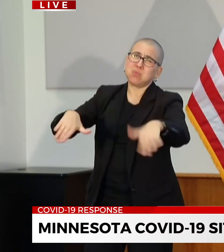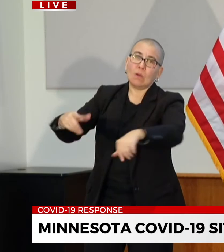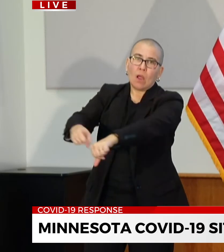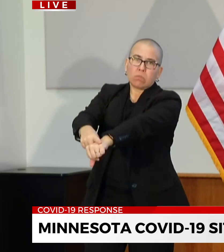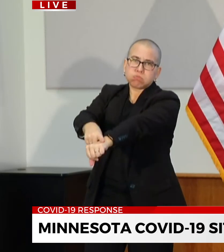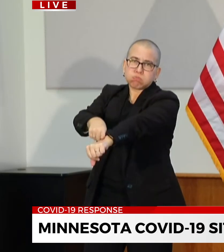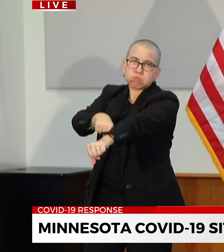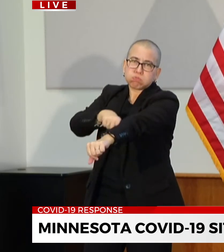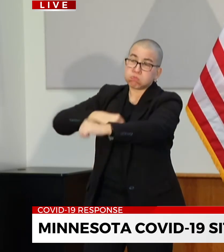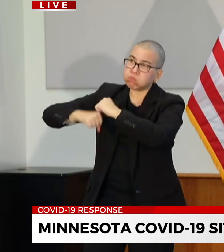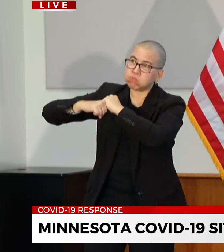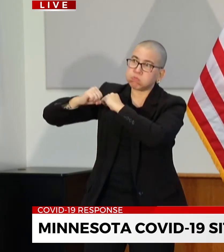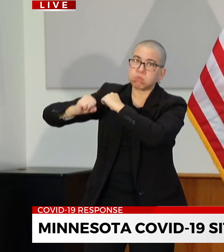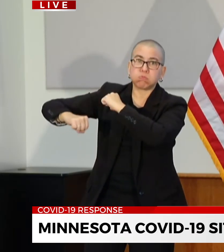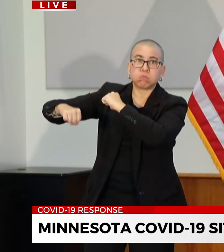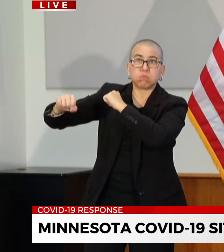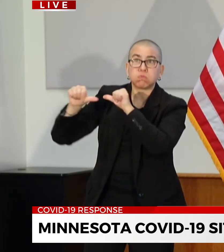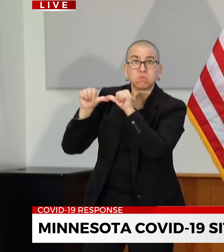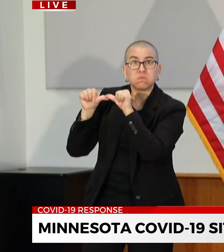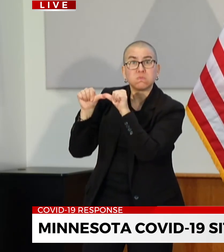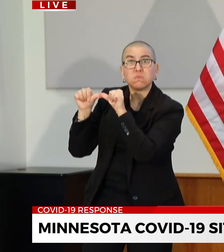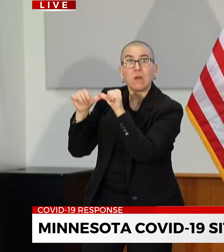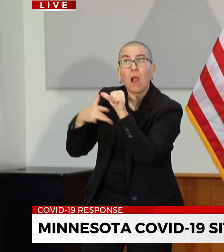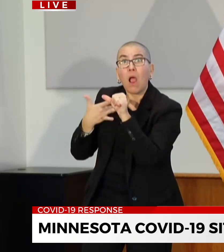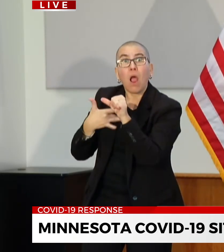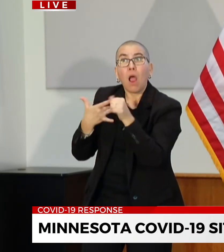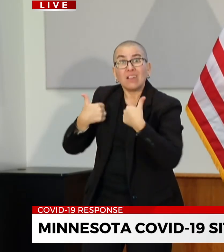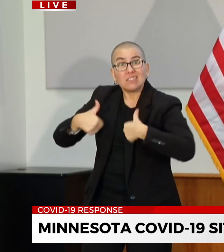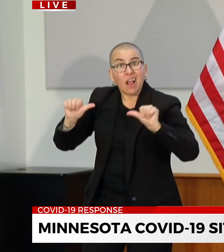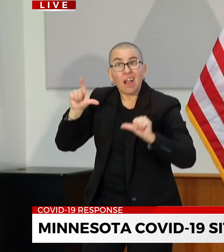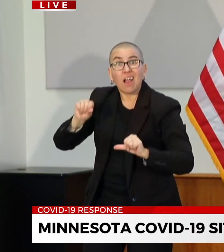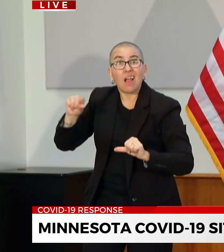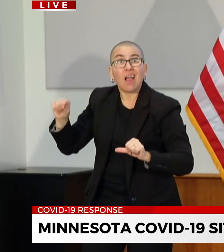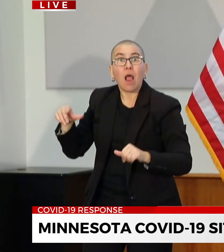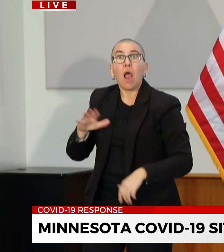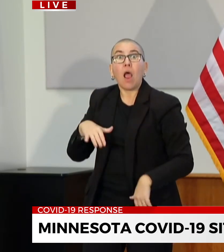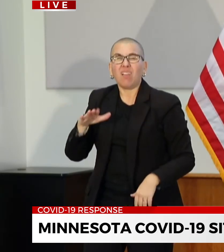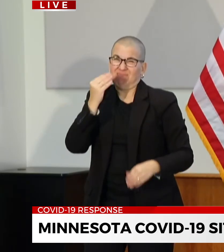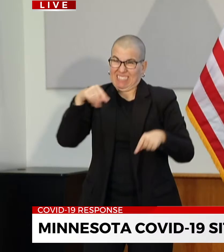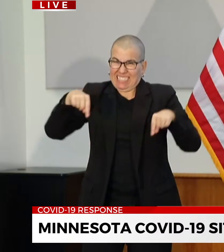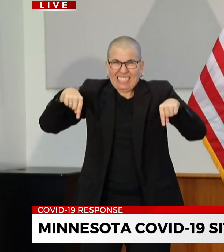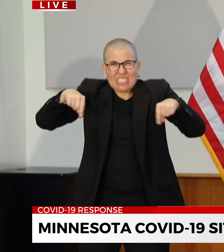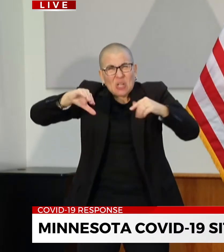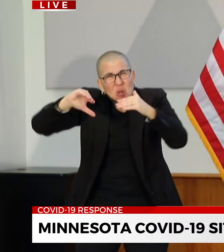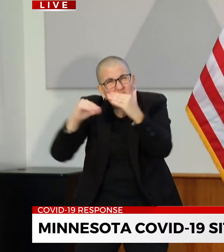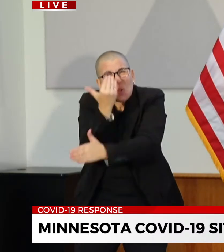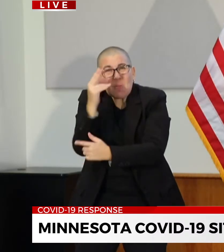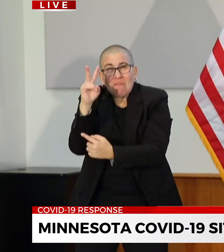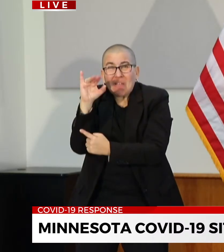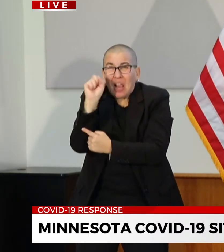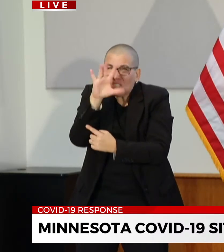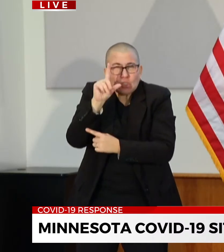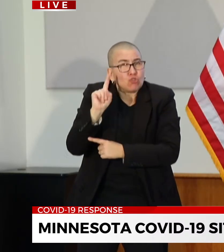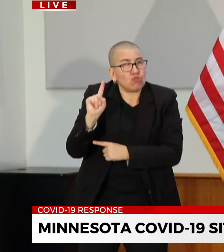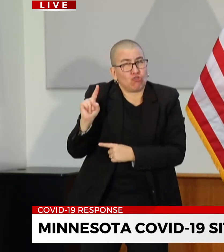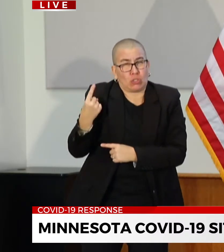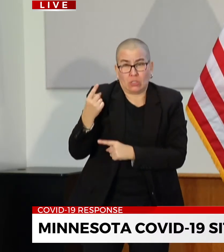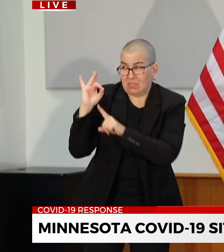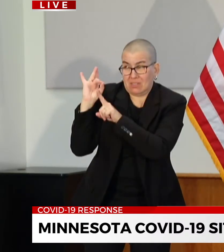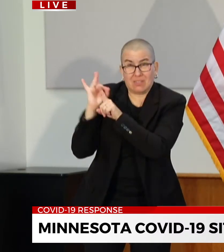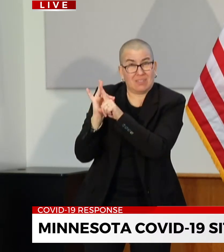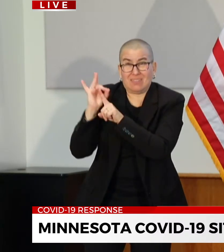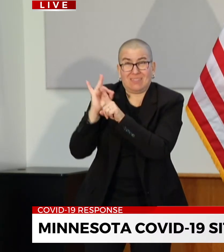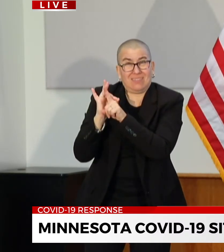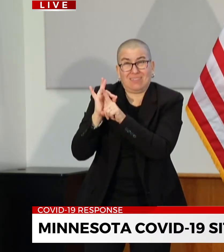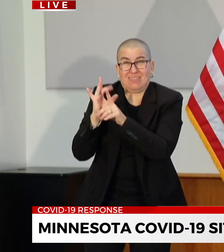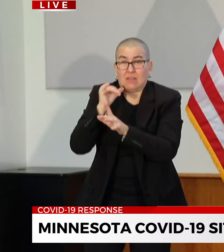important to reiterate that this remains a very new virus. We're only 9 months from the day we first confirmed a case